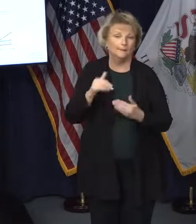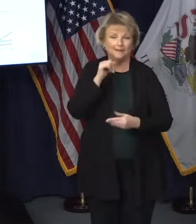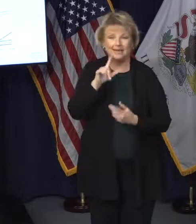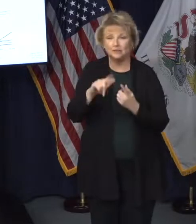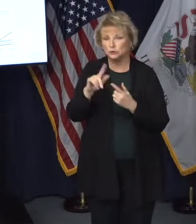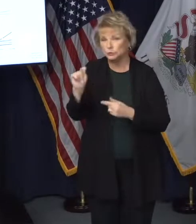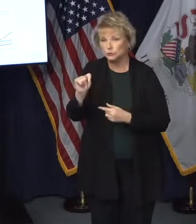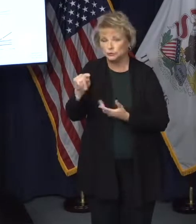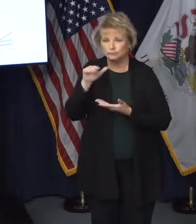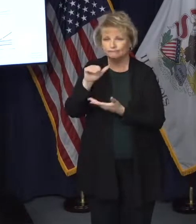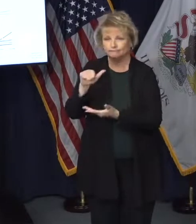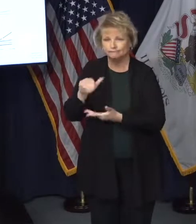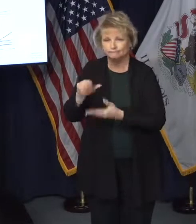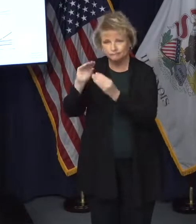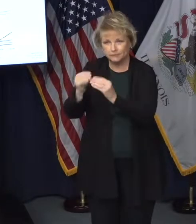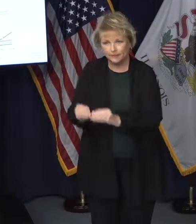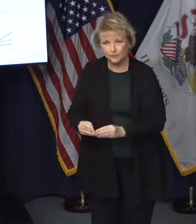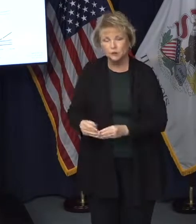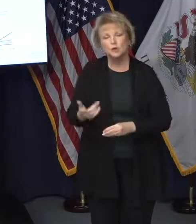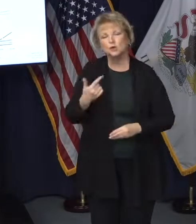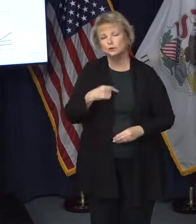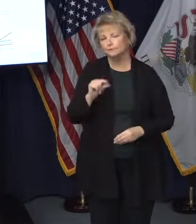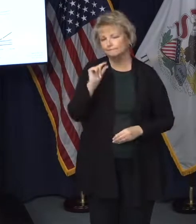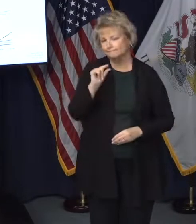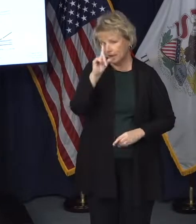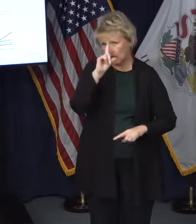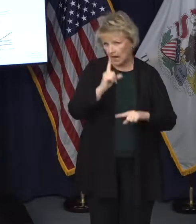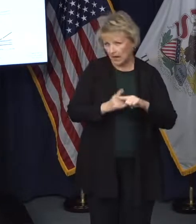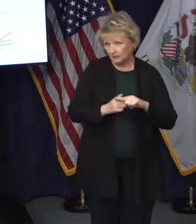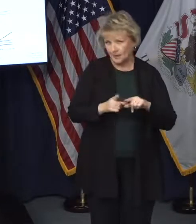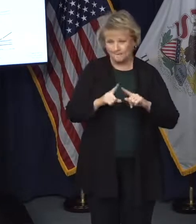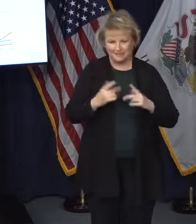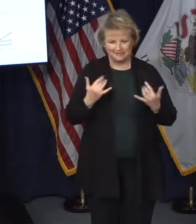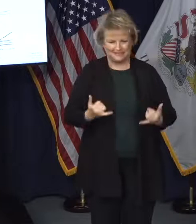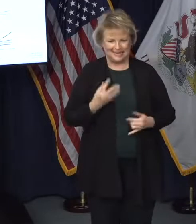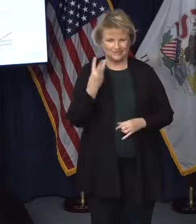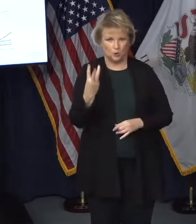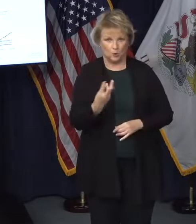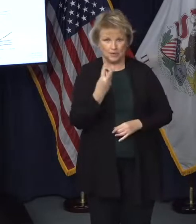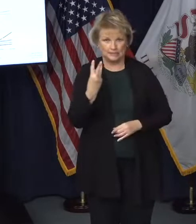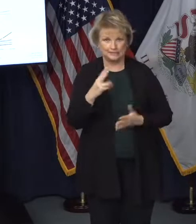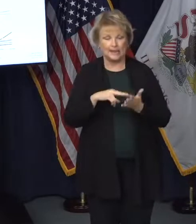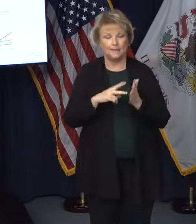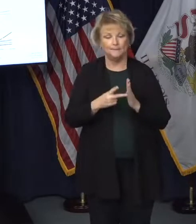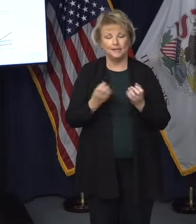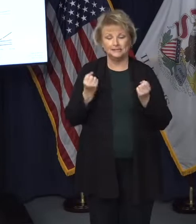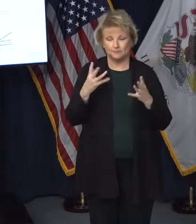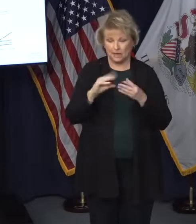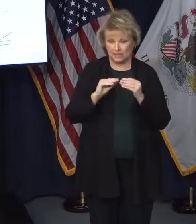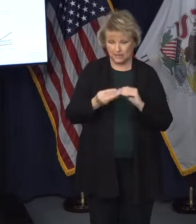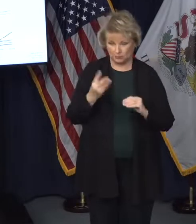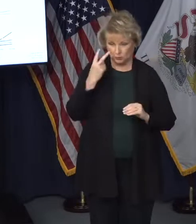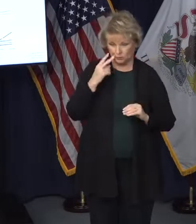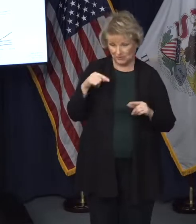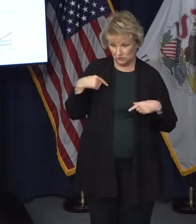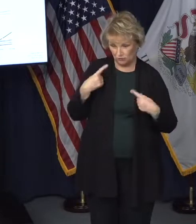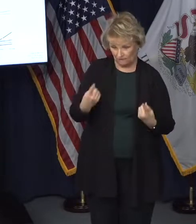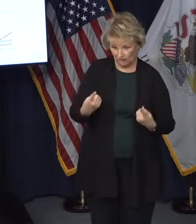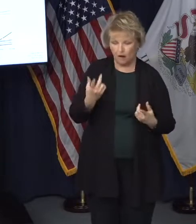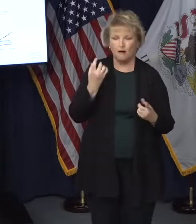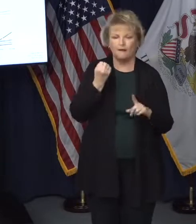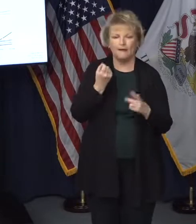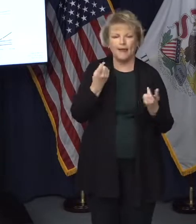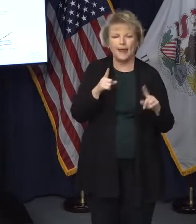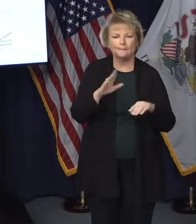result. So I have some optimism. I will say it's Wednesday. That means that many of the numbers that have came in on a